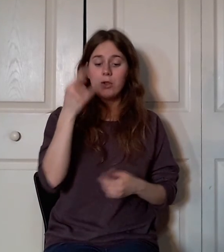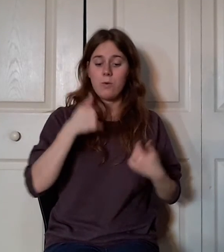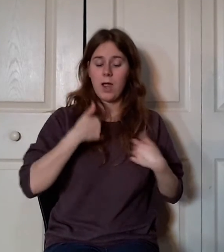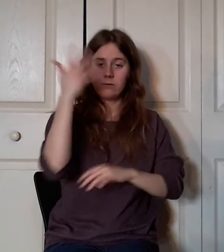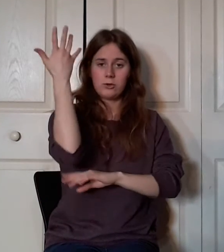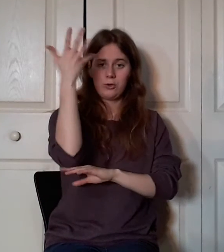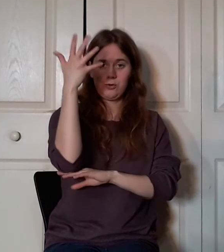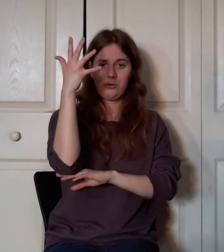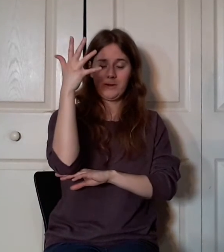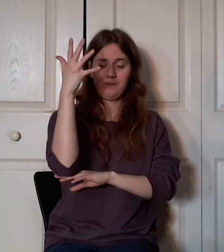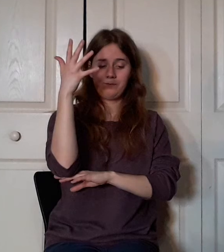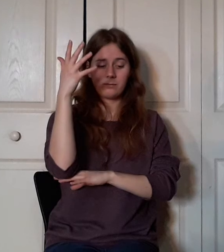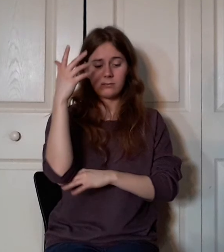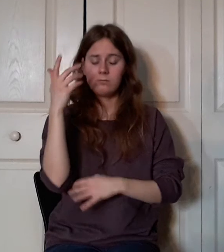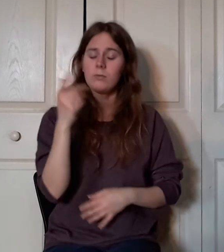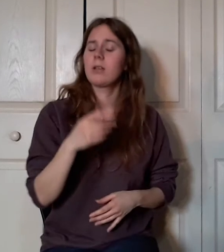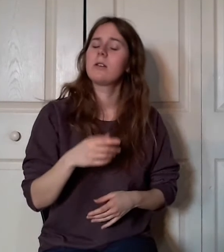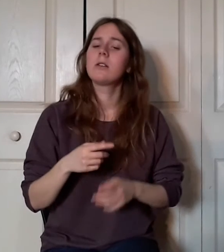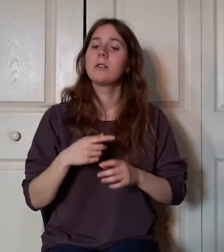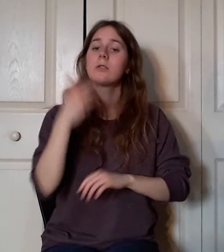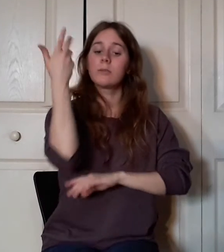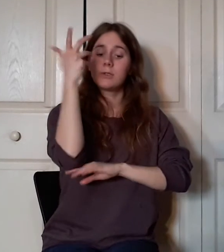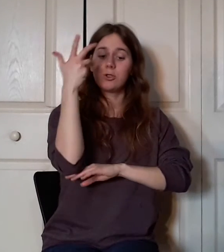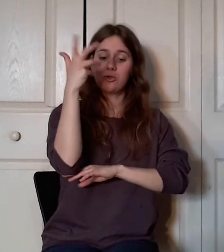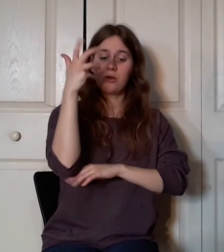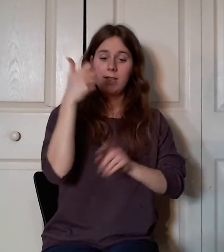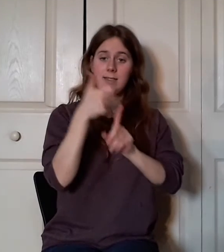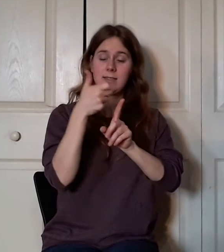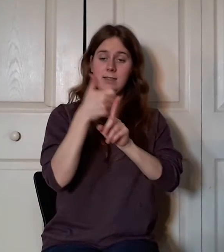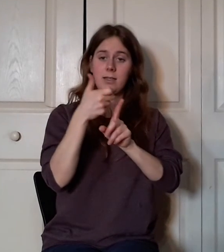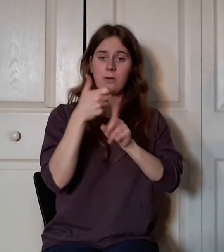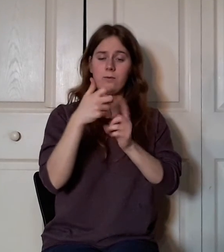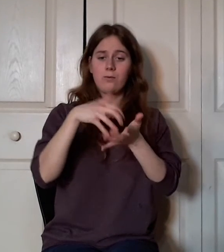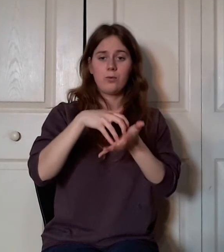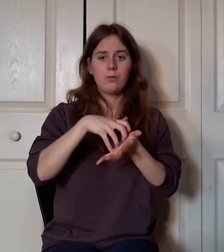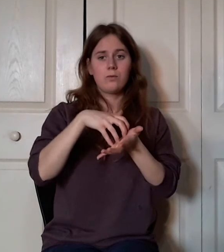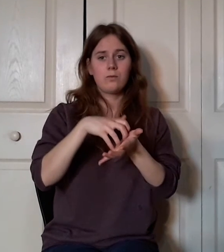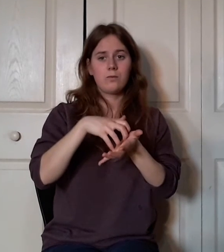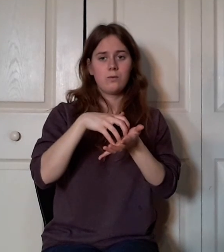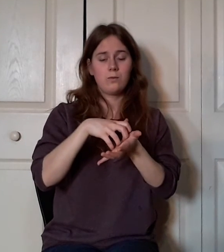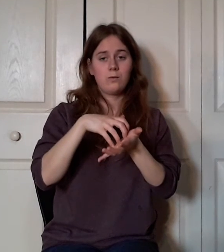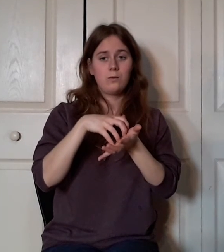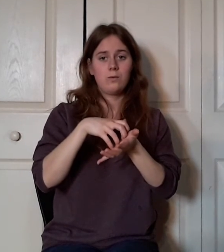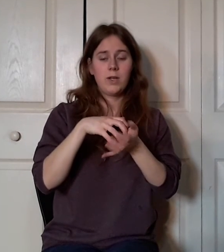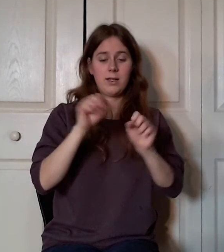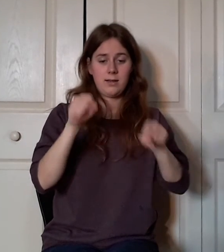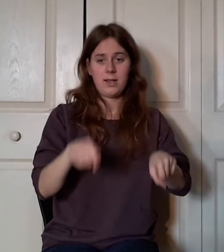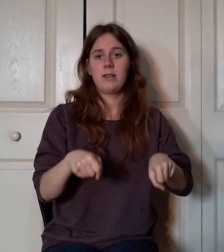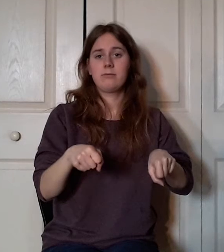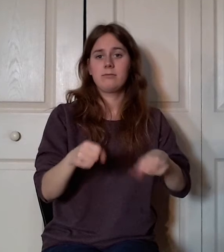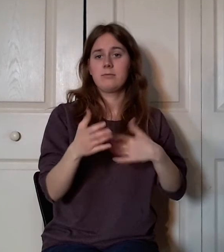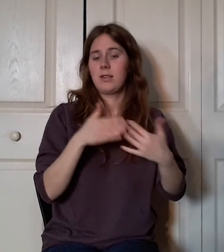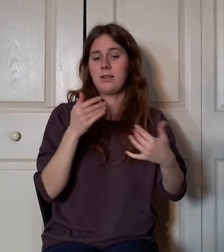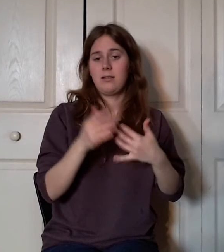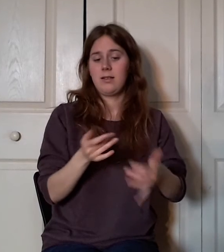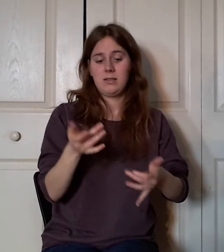crop. But what if you could insert into the DNA of that apple tree maybe a gene that makes it